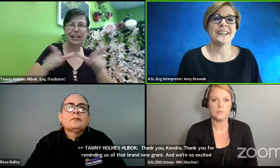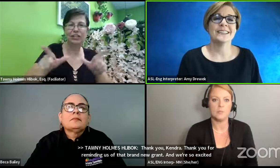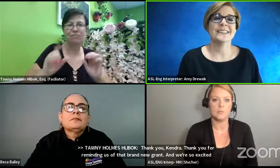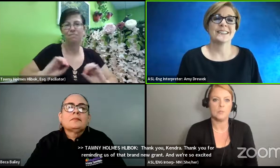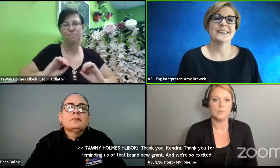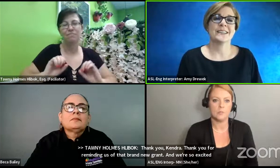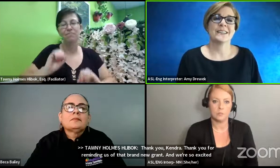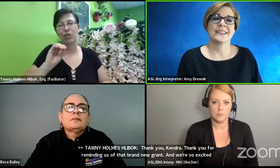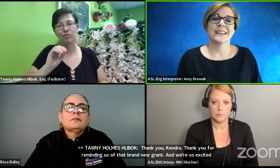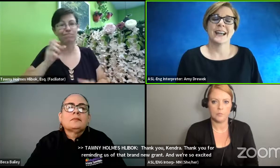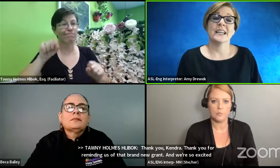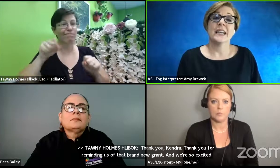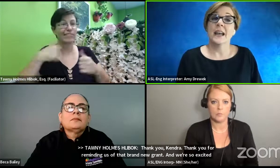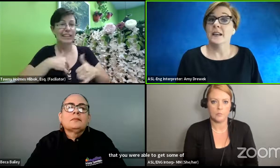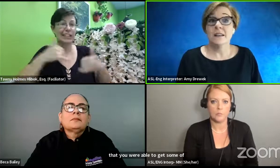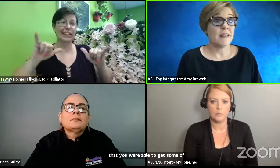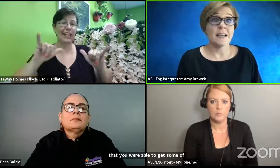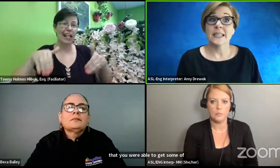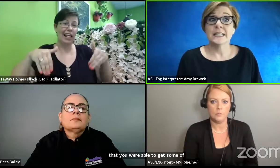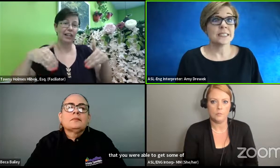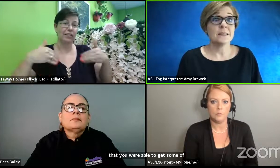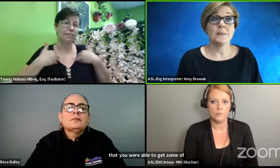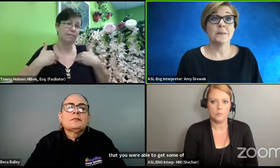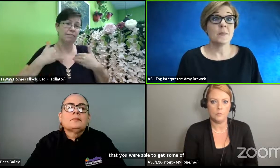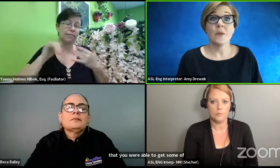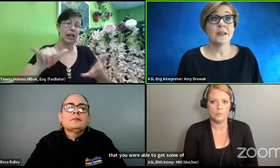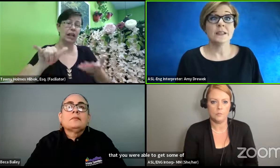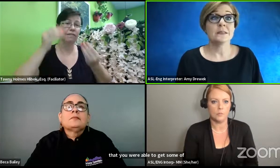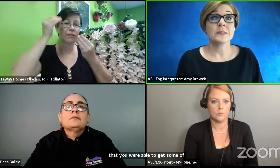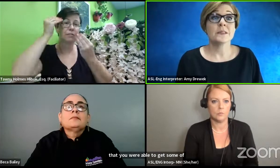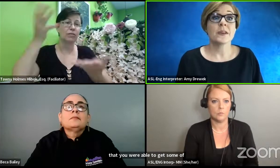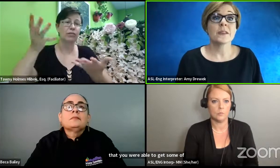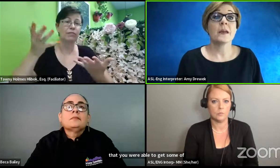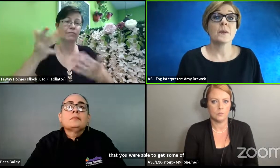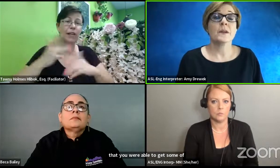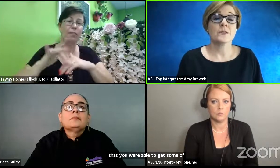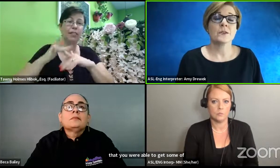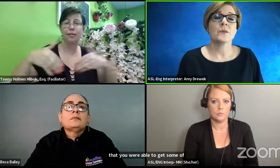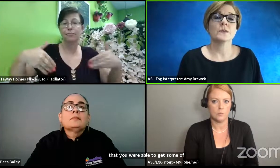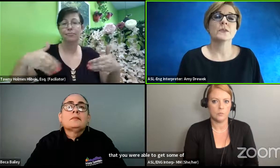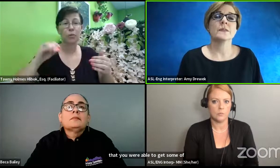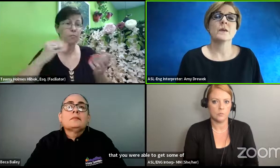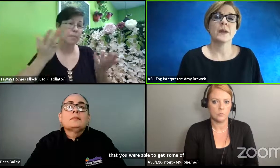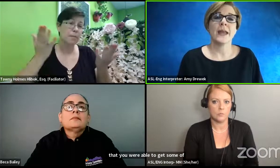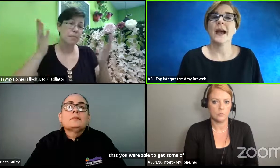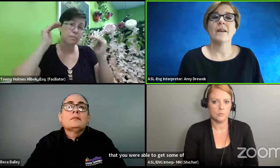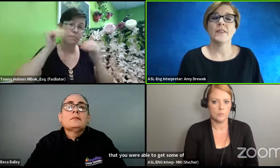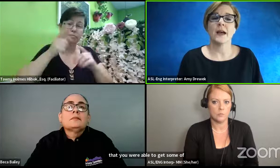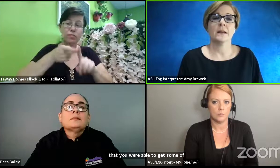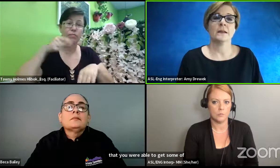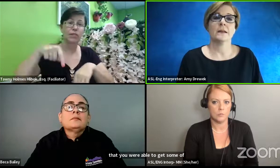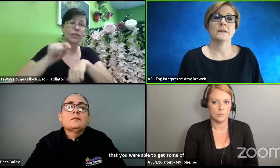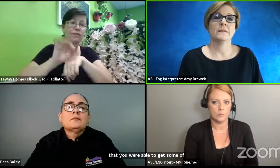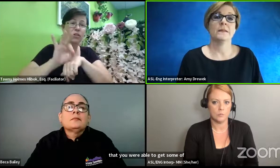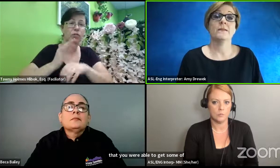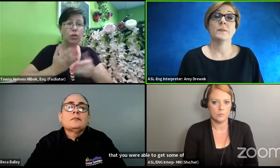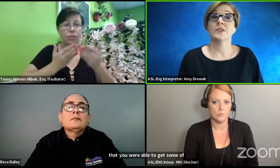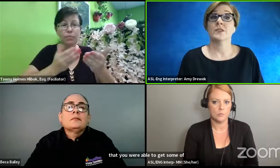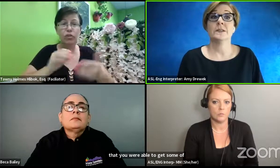us today. And again, that data didn't pinpoint a specific language. So it's good that we have